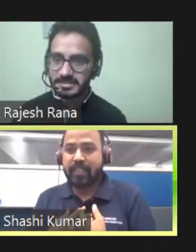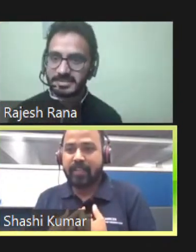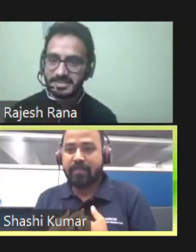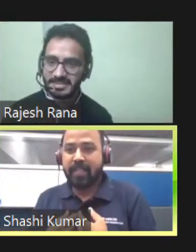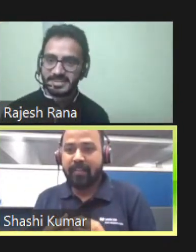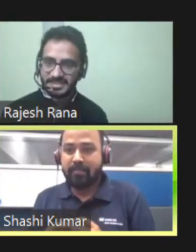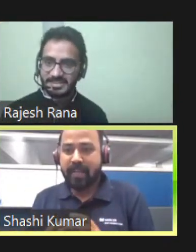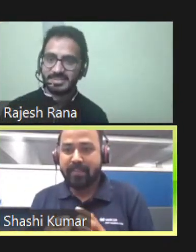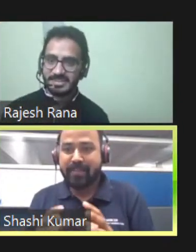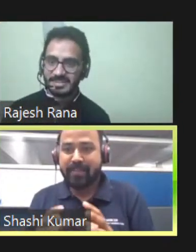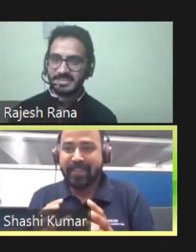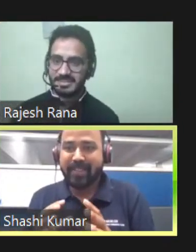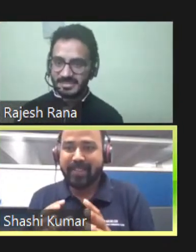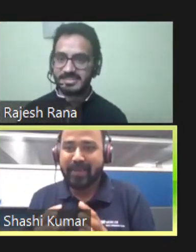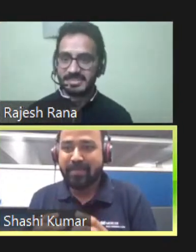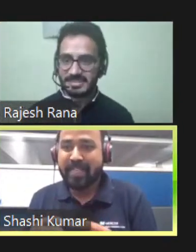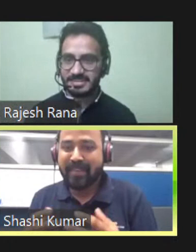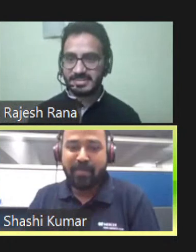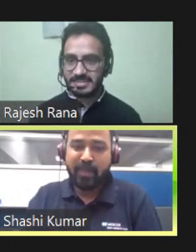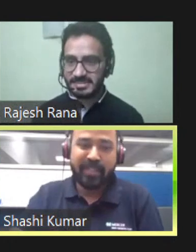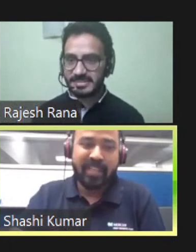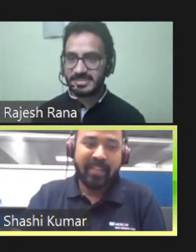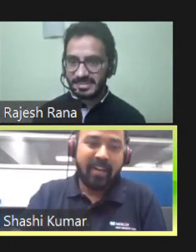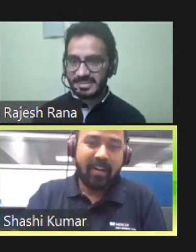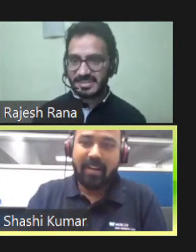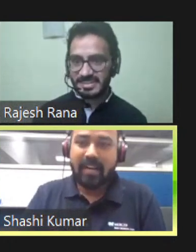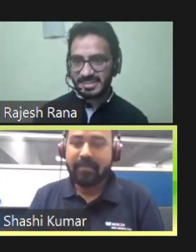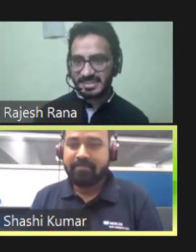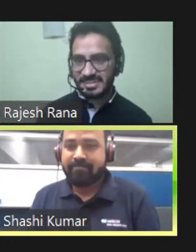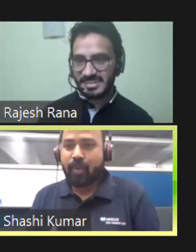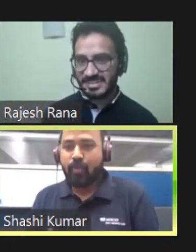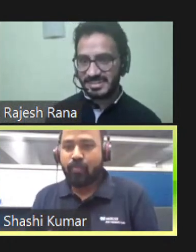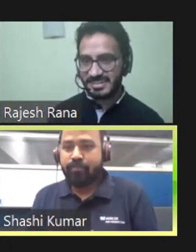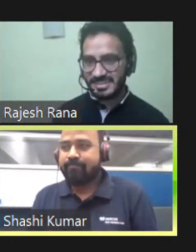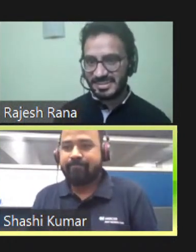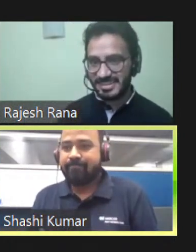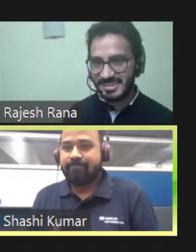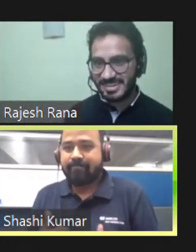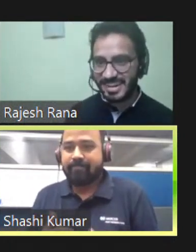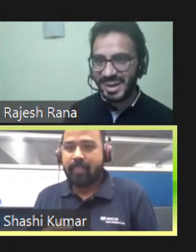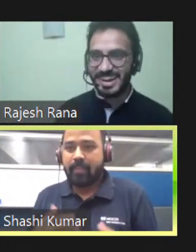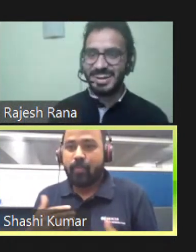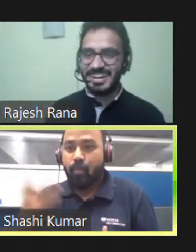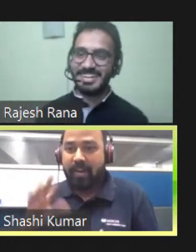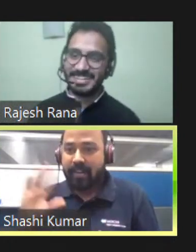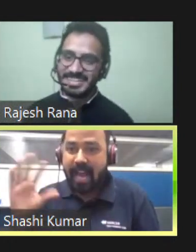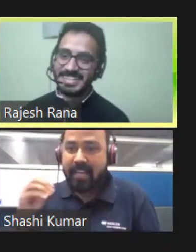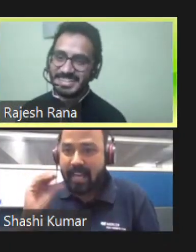have to say something by this being on mute. I